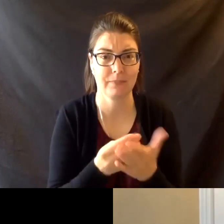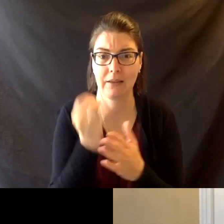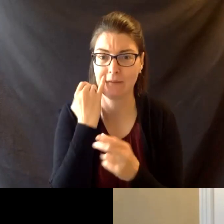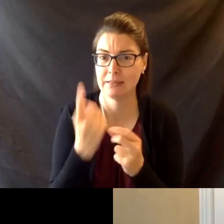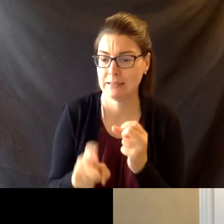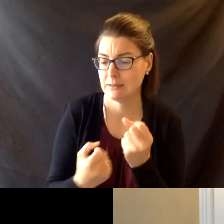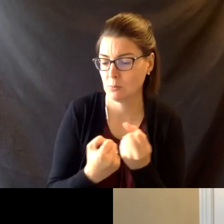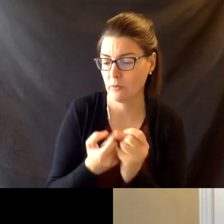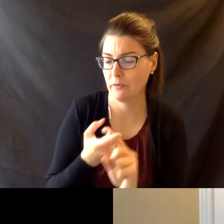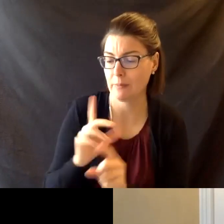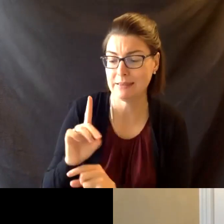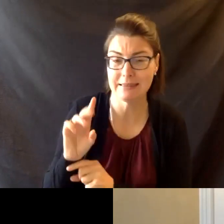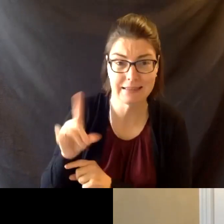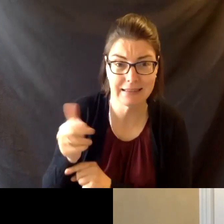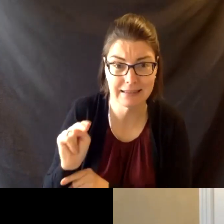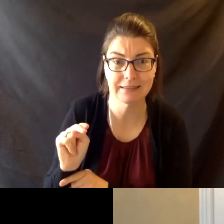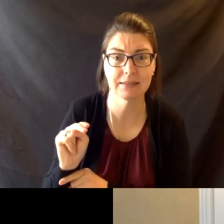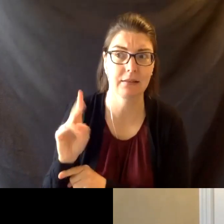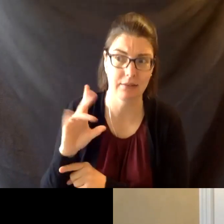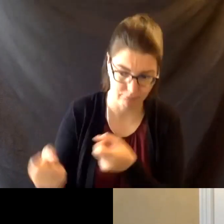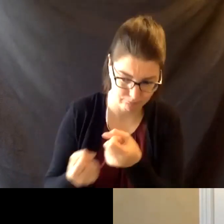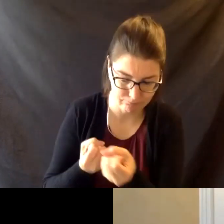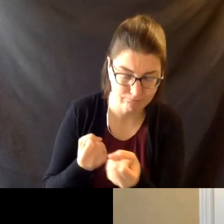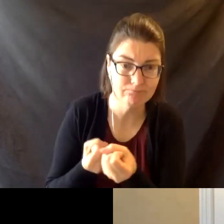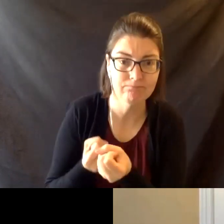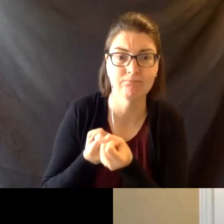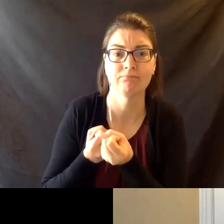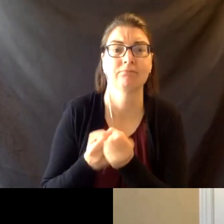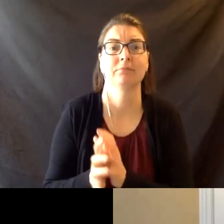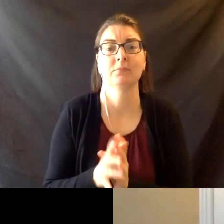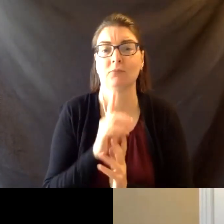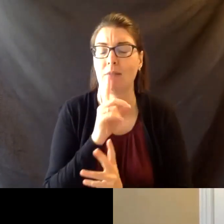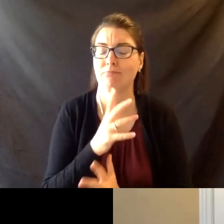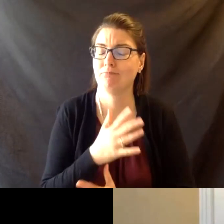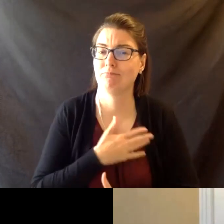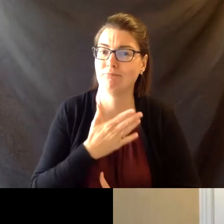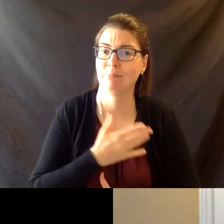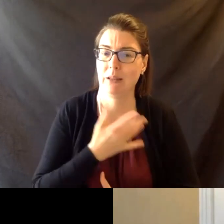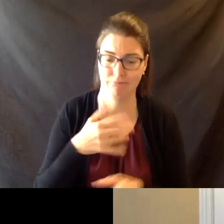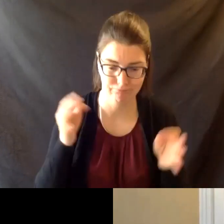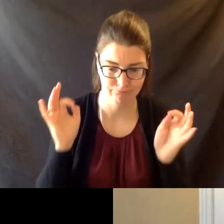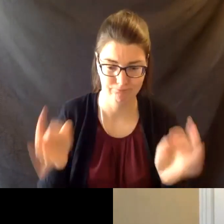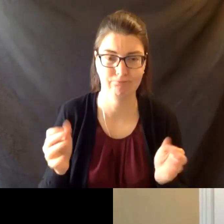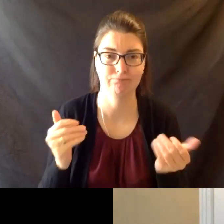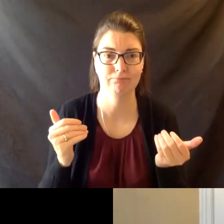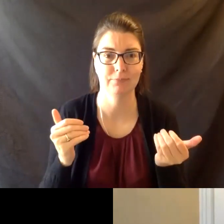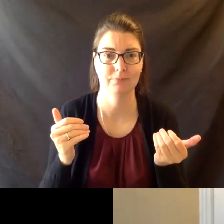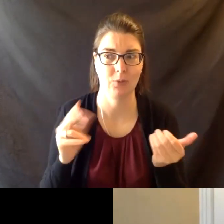my deans, they've come through. And I'm just so pleased that I made that decision 30 years